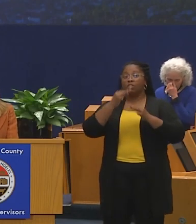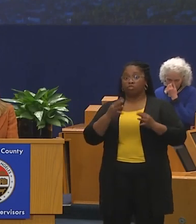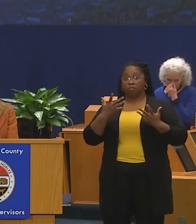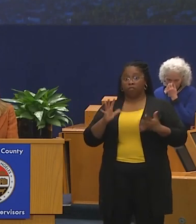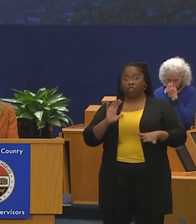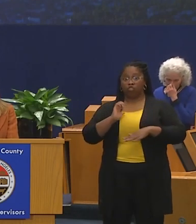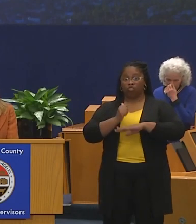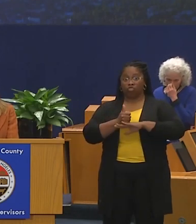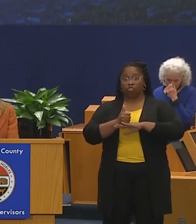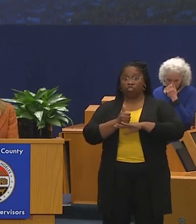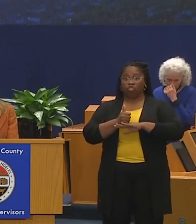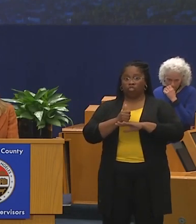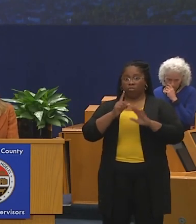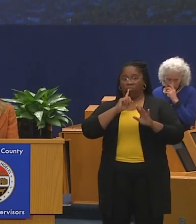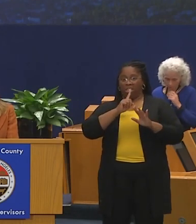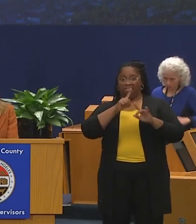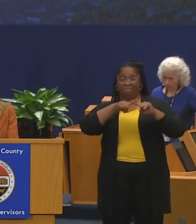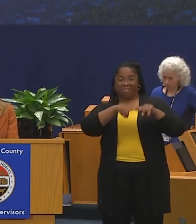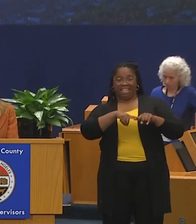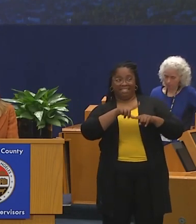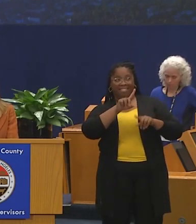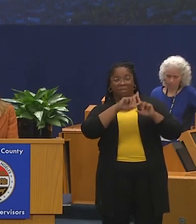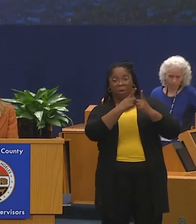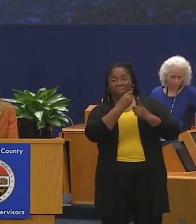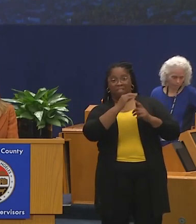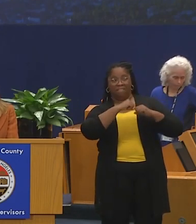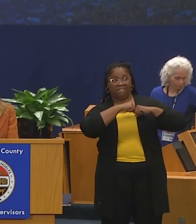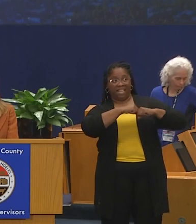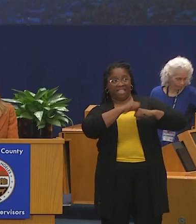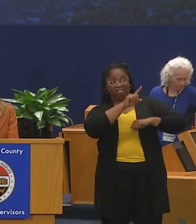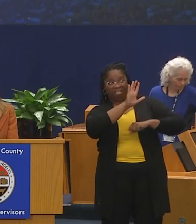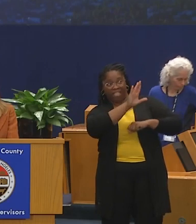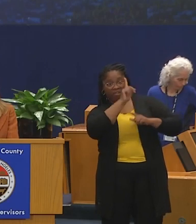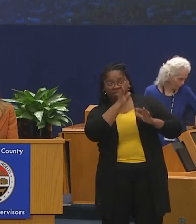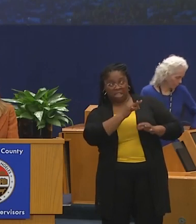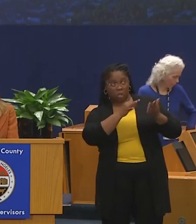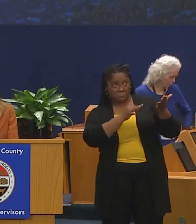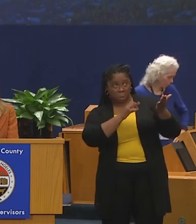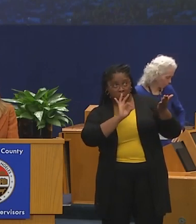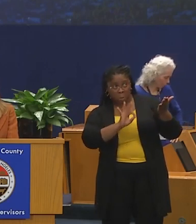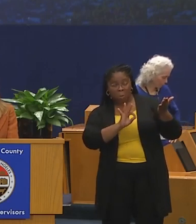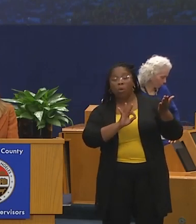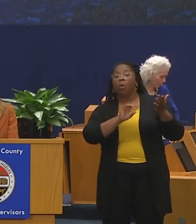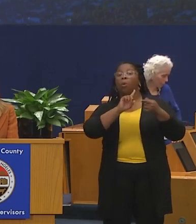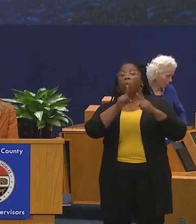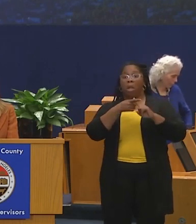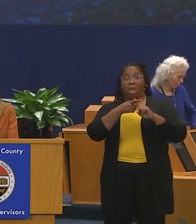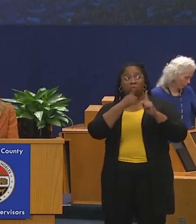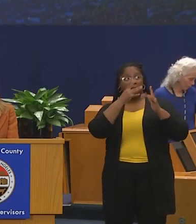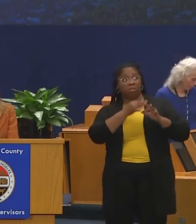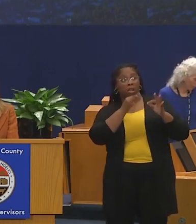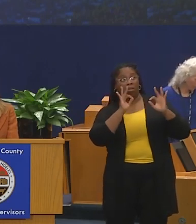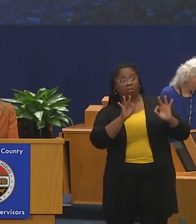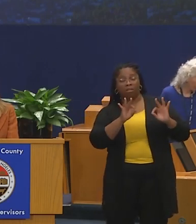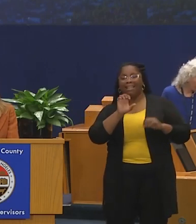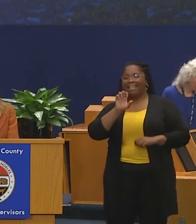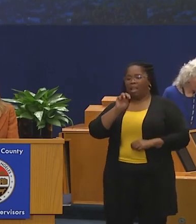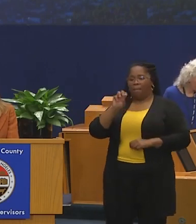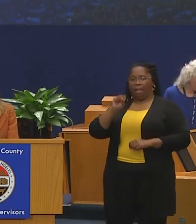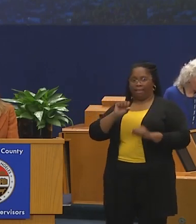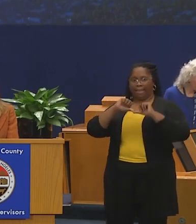is up to the Department of Defense, and once those policies and procedures are complete, then the EMS